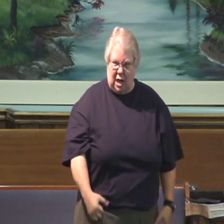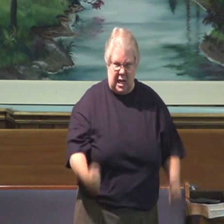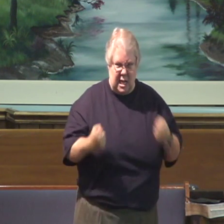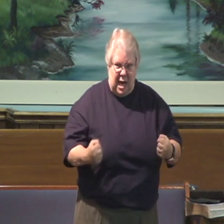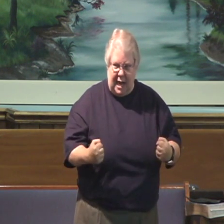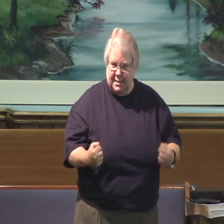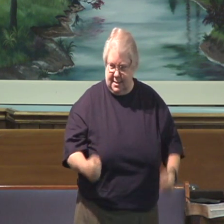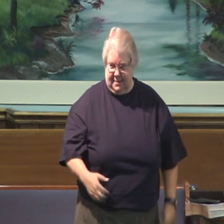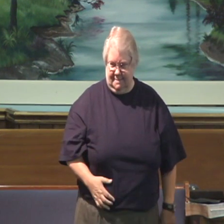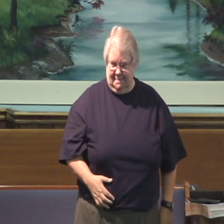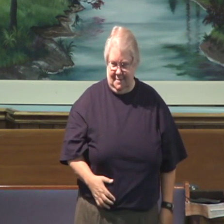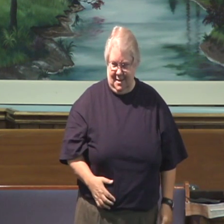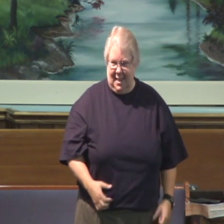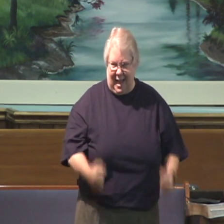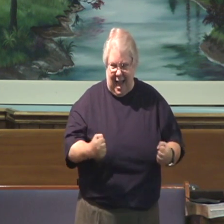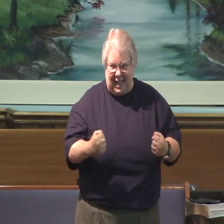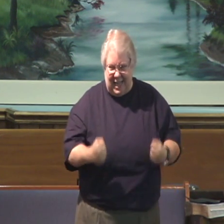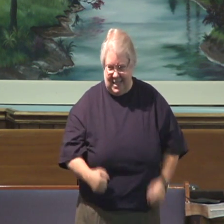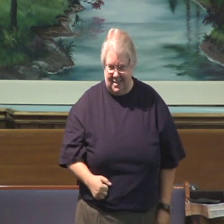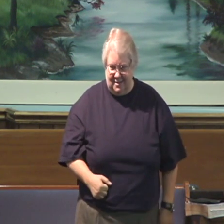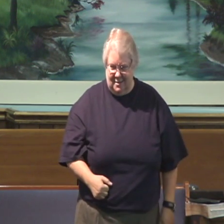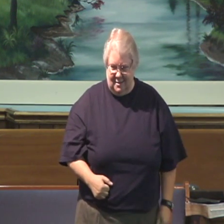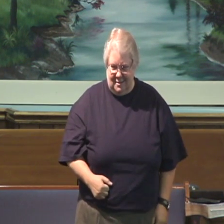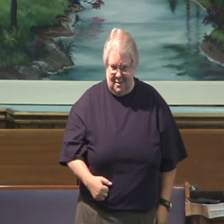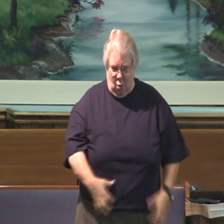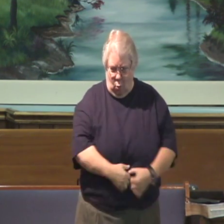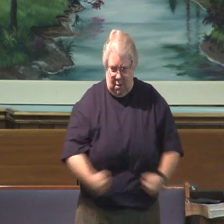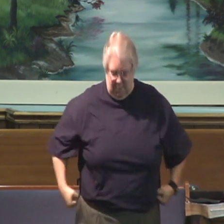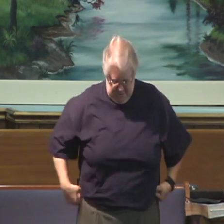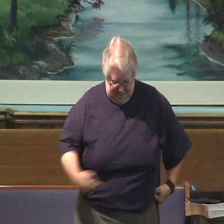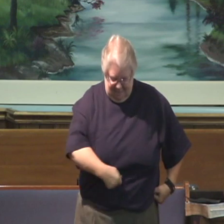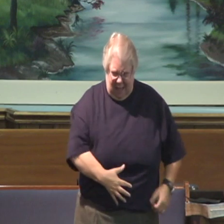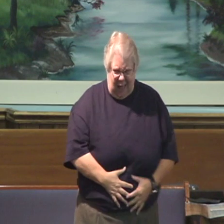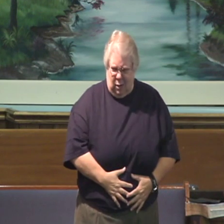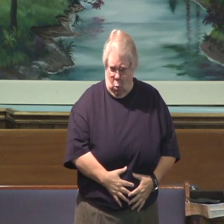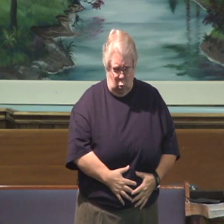talking gut. Yeah. That kind of gut. I'm going to open up and see that.